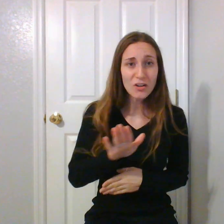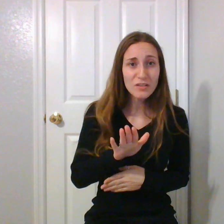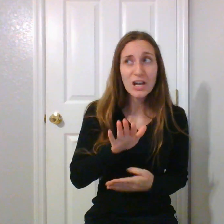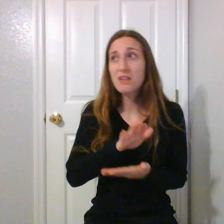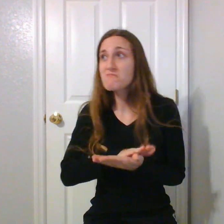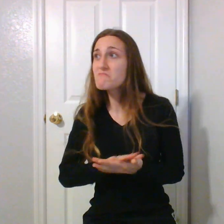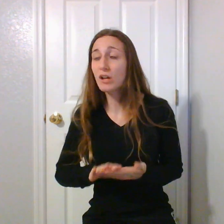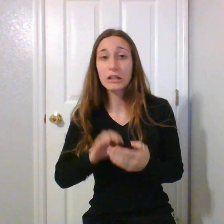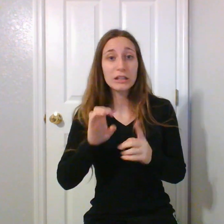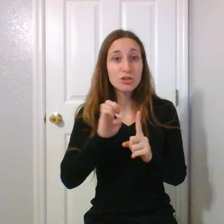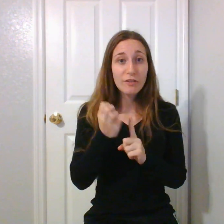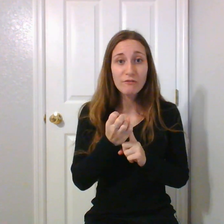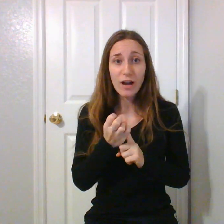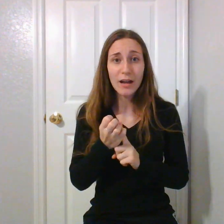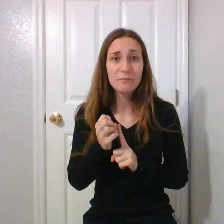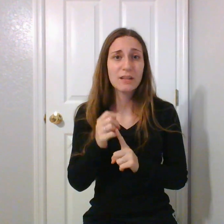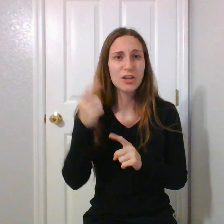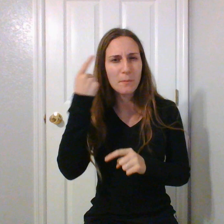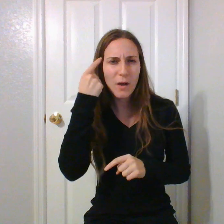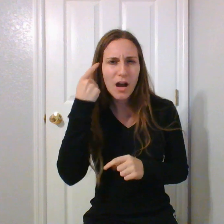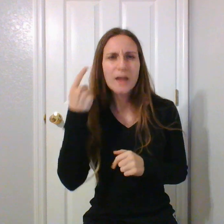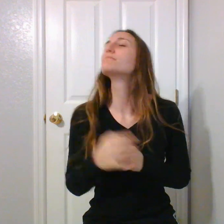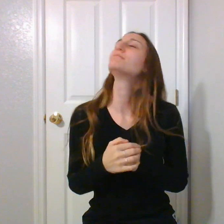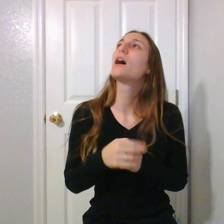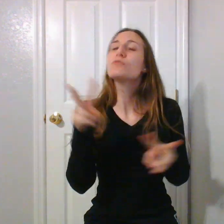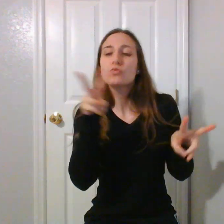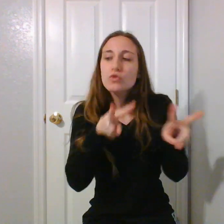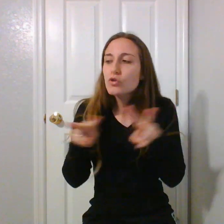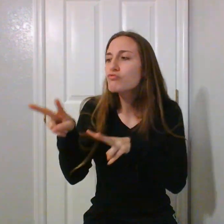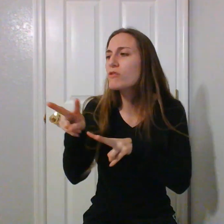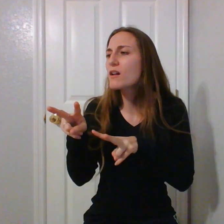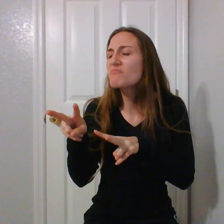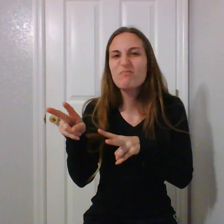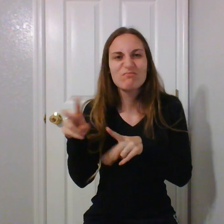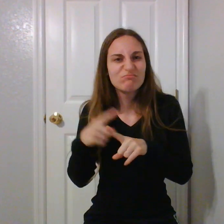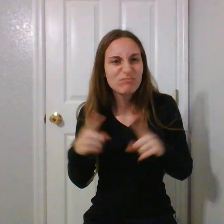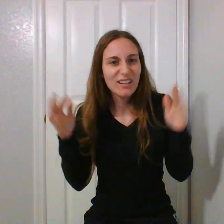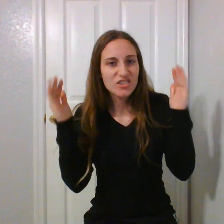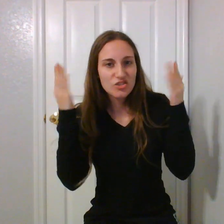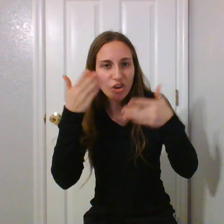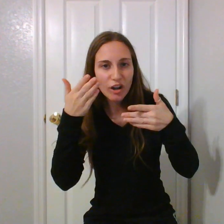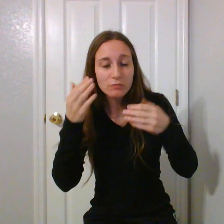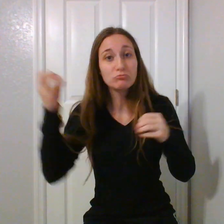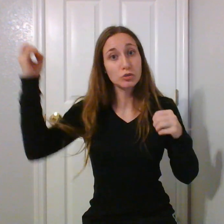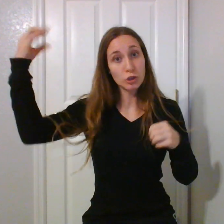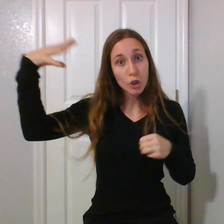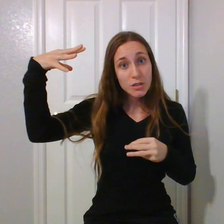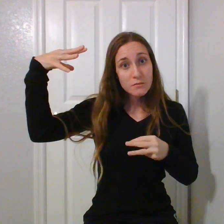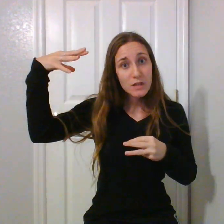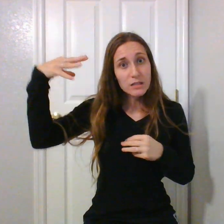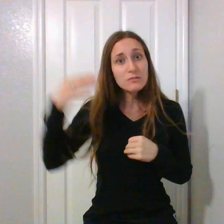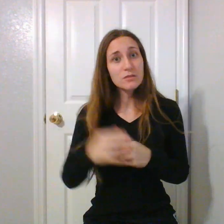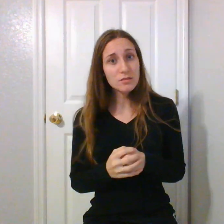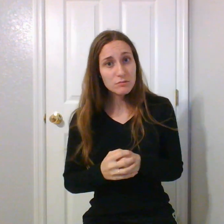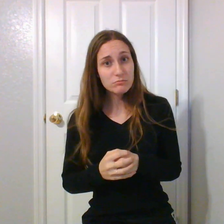to go but then you look around and everything is just like so dark and eerie you know turn on some lights put some twinkle lights on light a candle